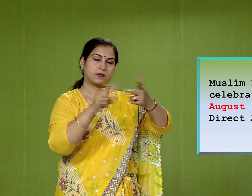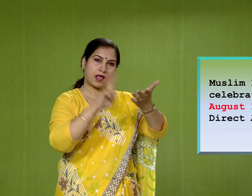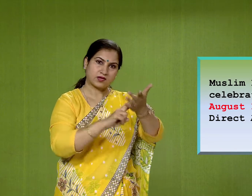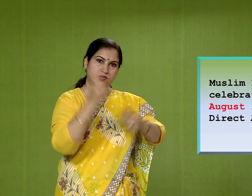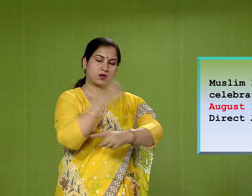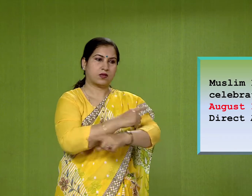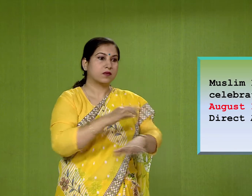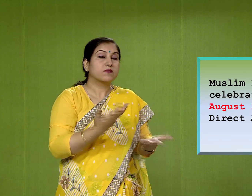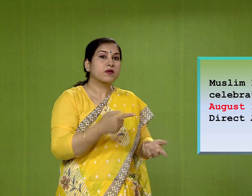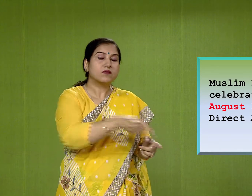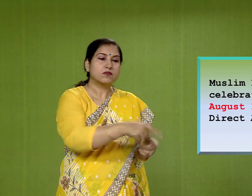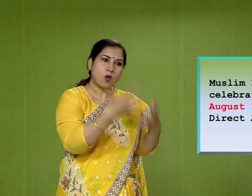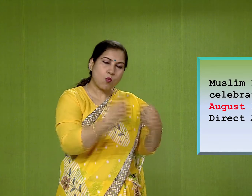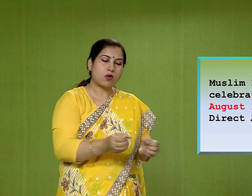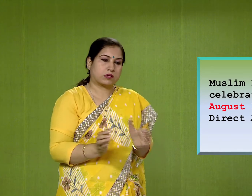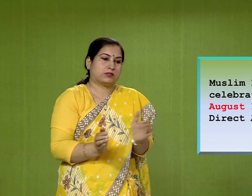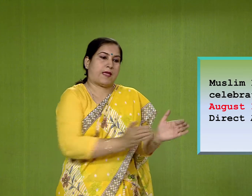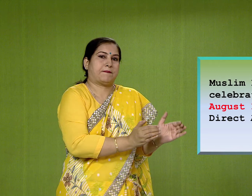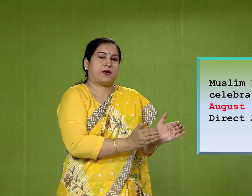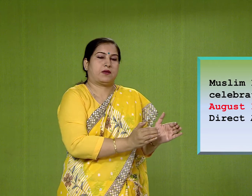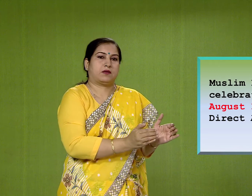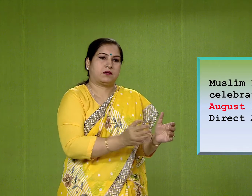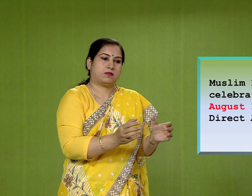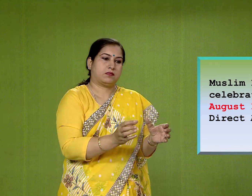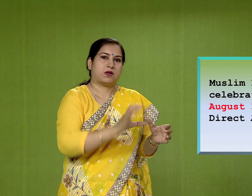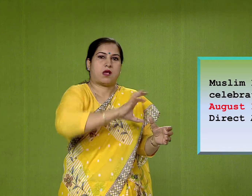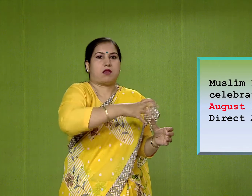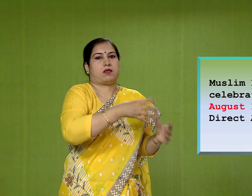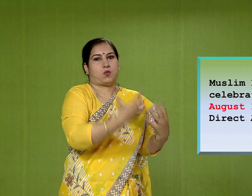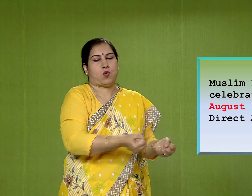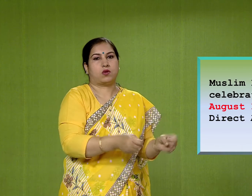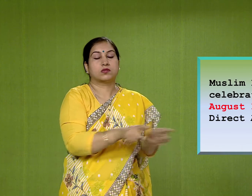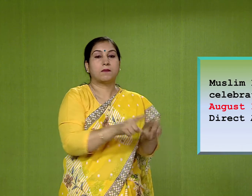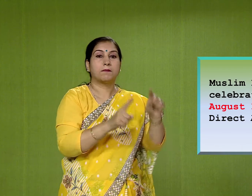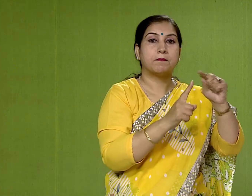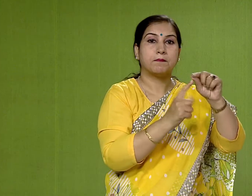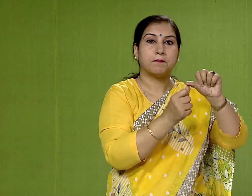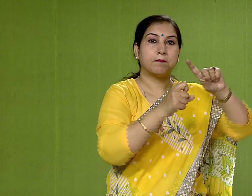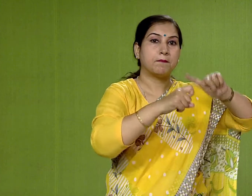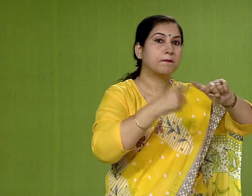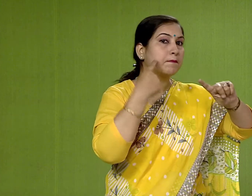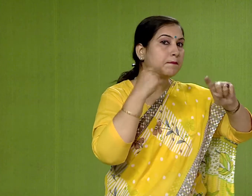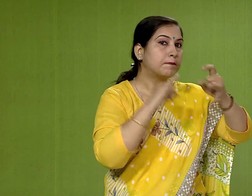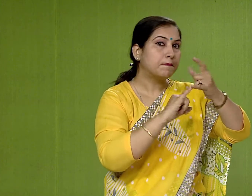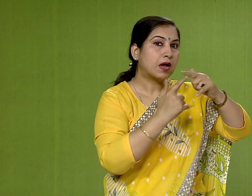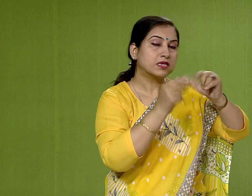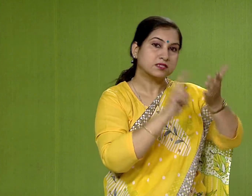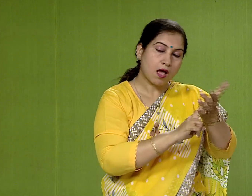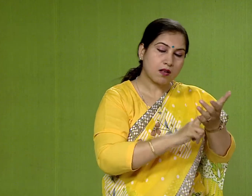demand for Pakistan. On this day,